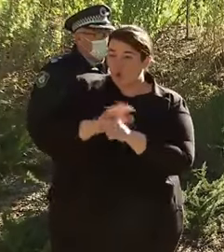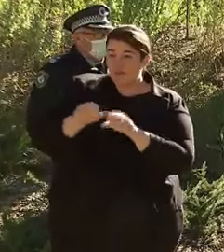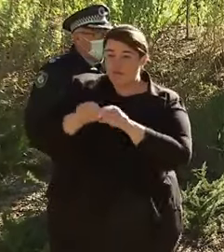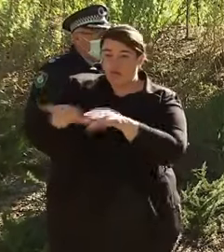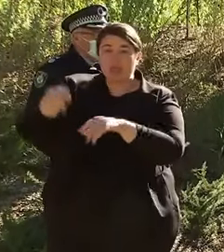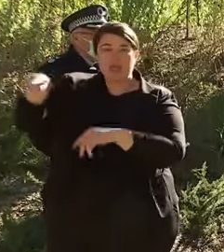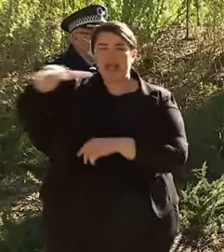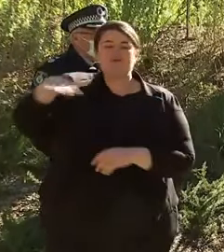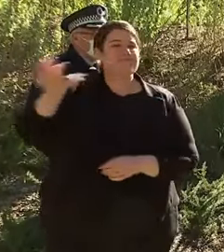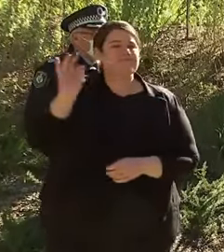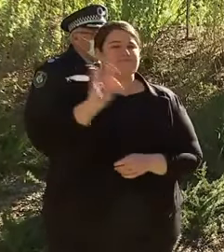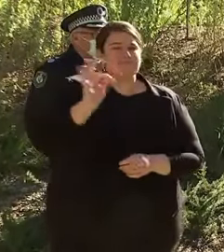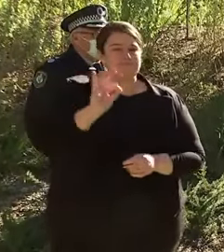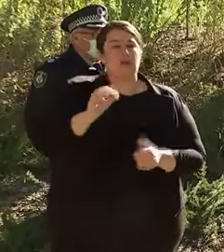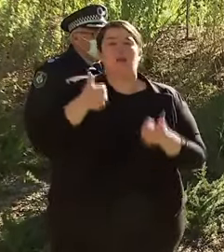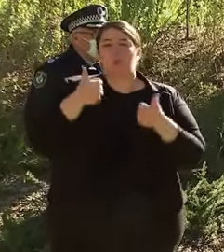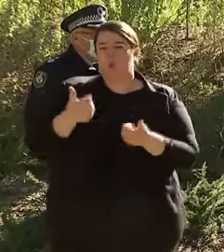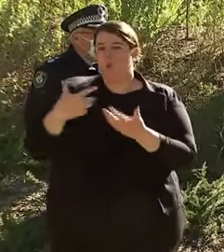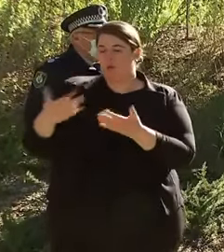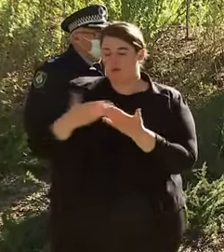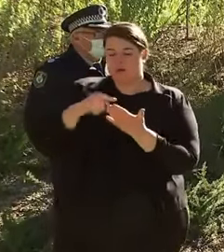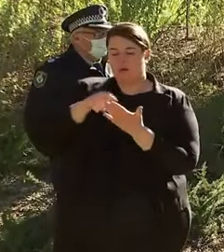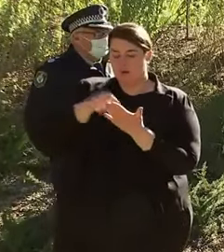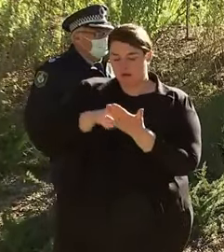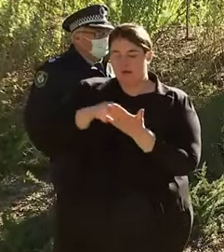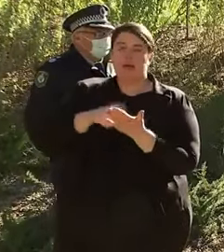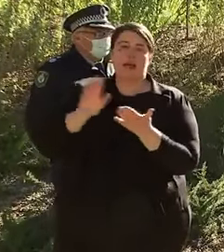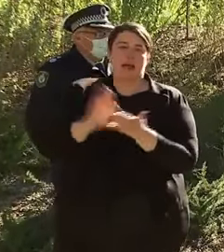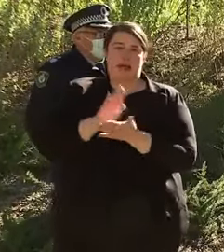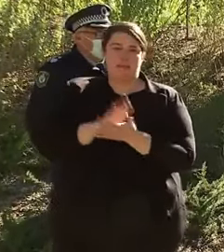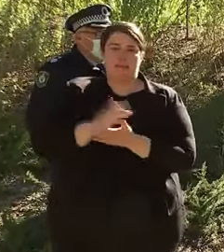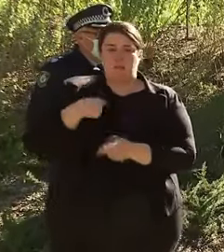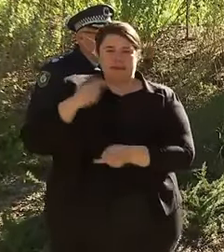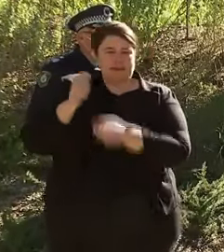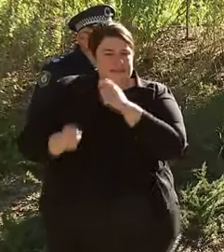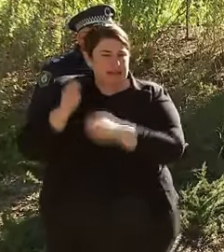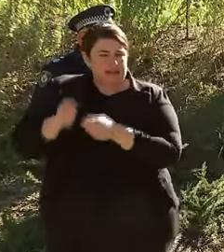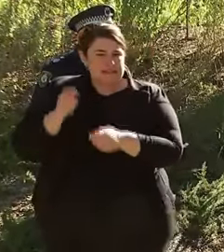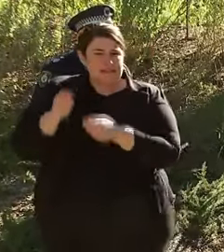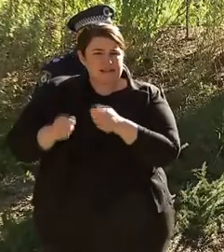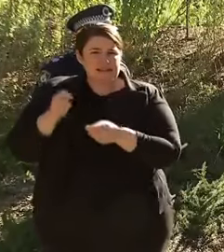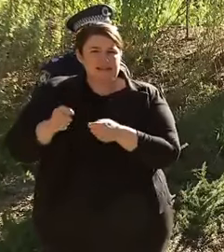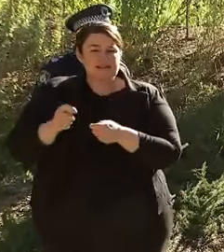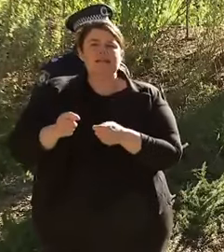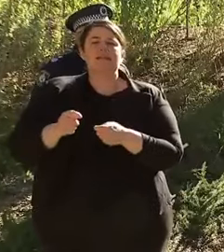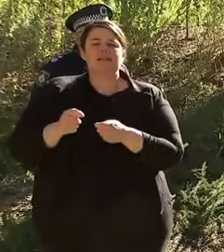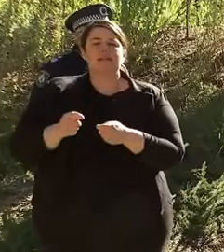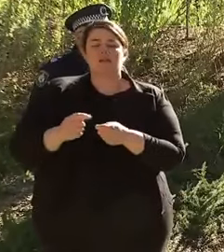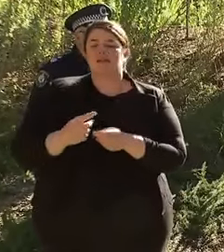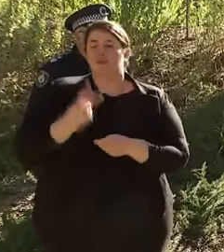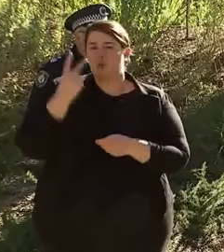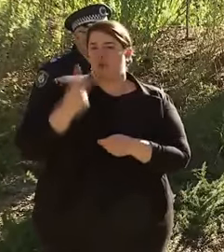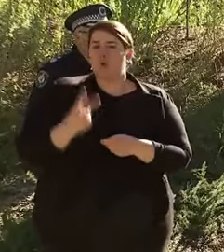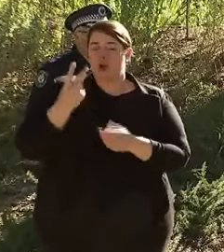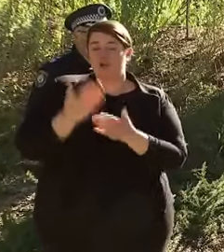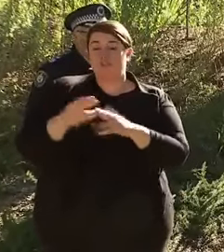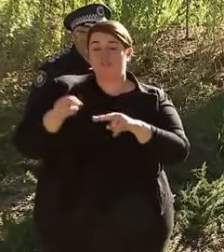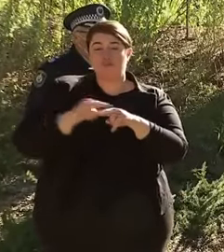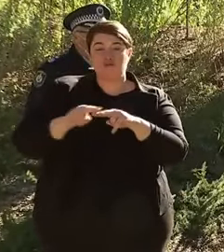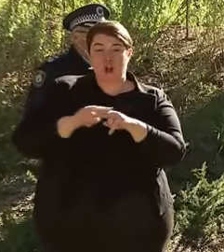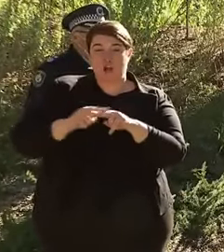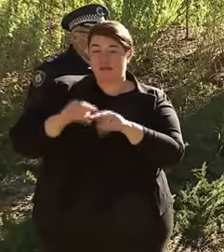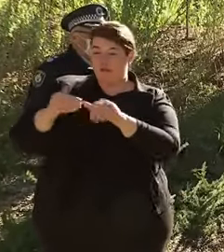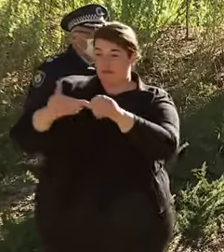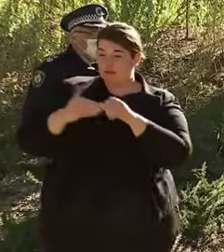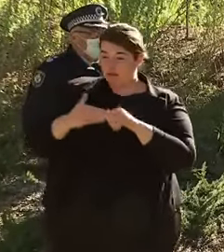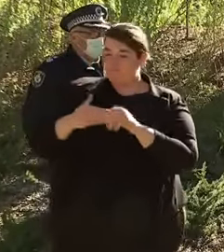virus. So that's pleasing. Those samples were collected on two occasions on Friday, and they revealed